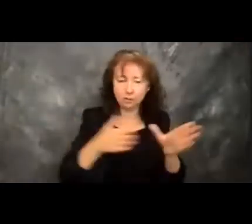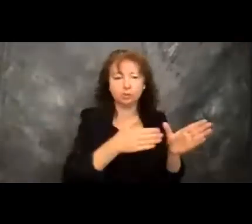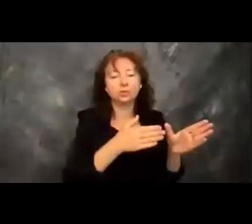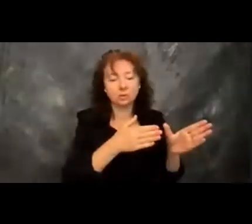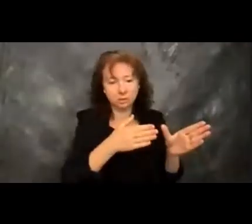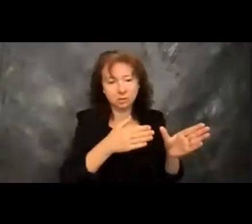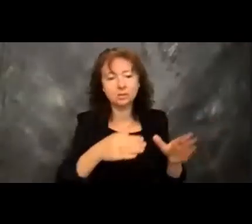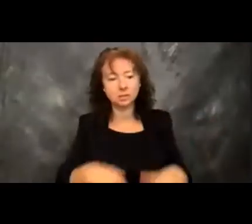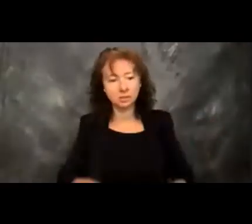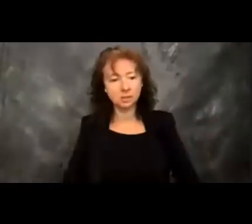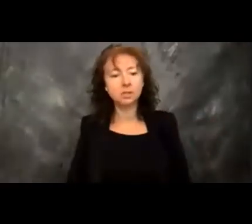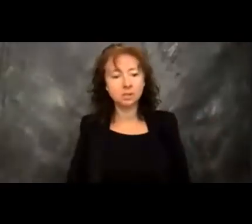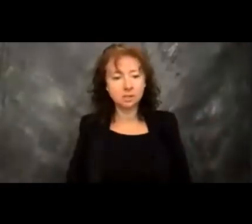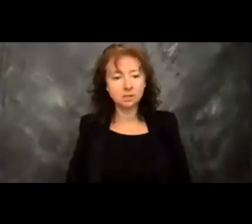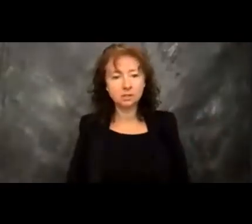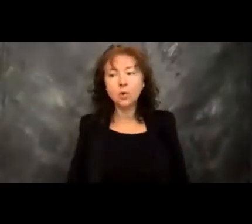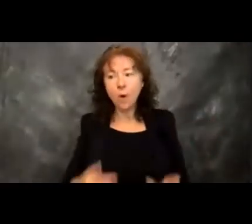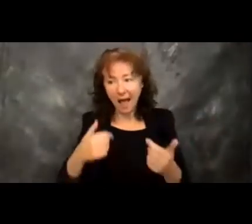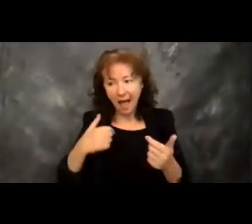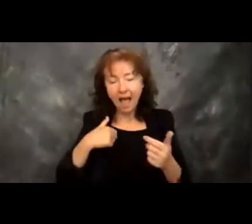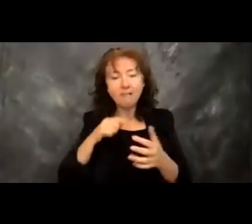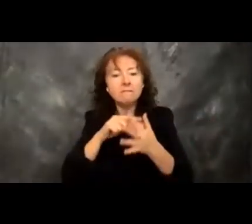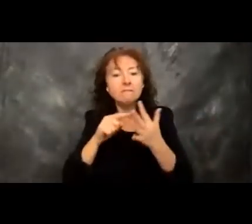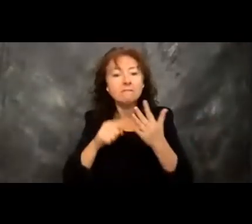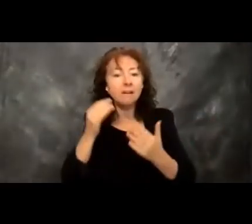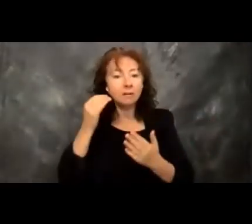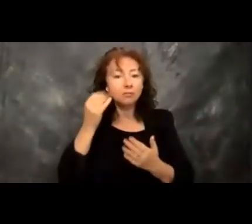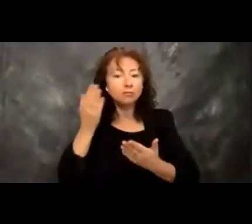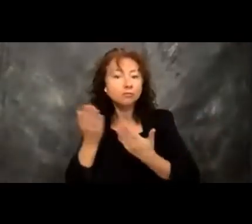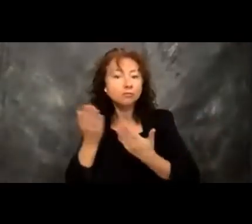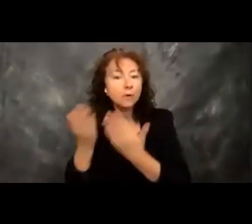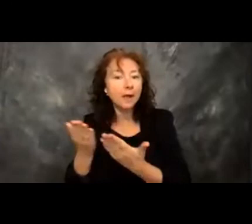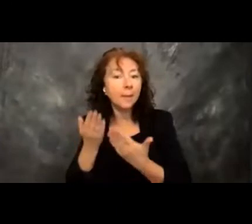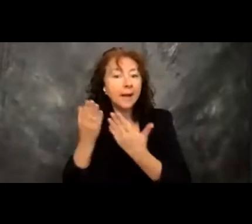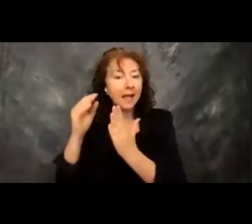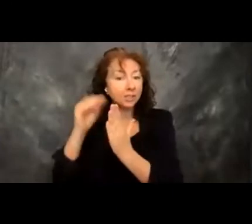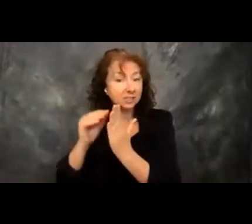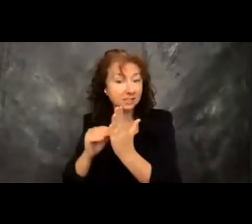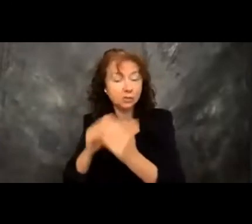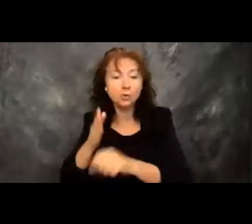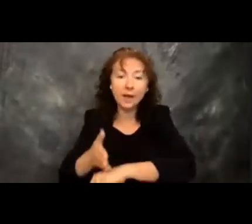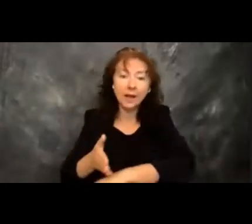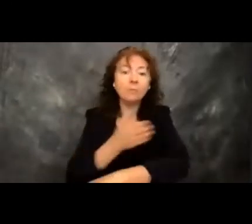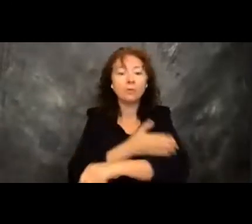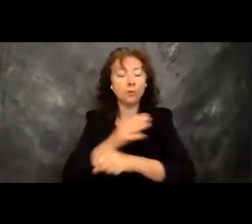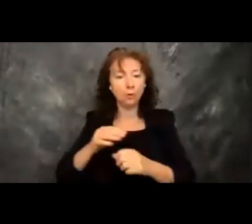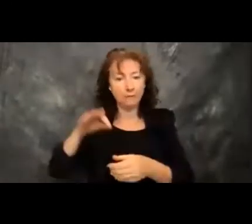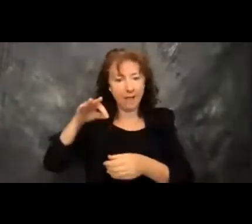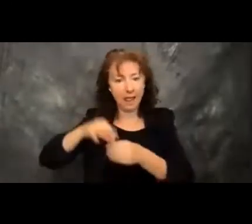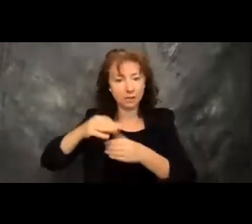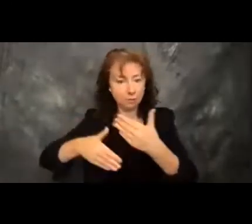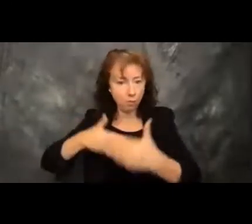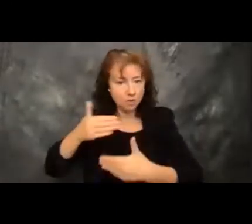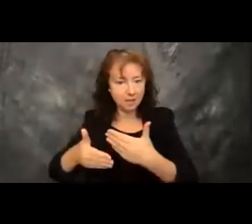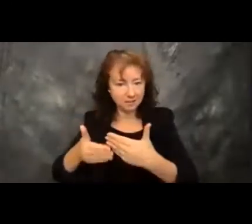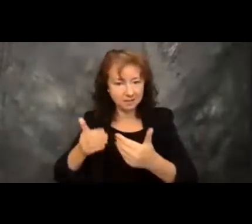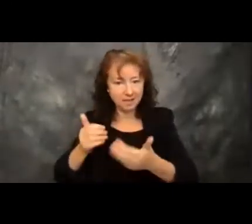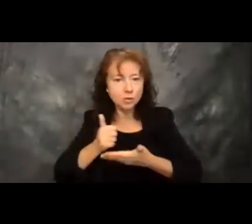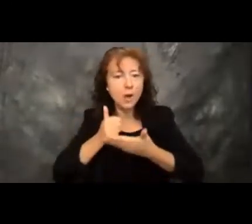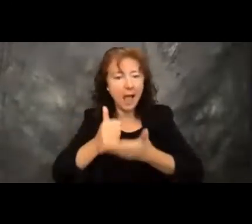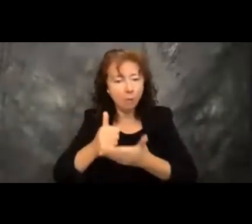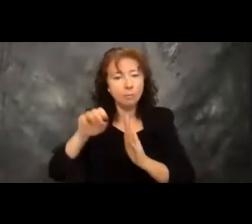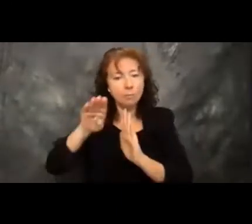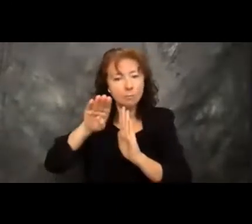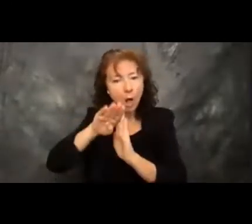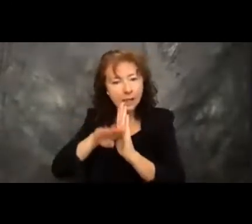Therefore, I have some recommendation to improve the election process and to develop the policy